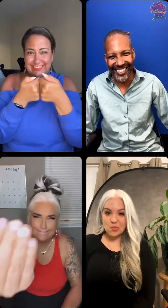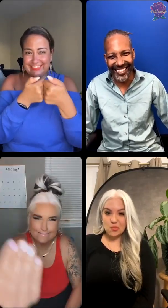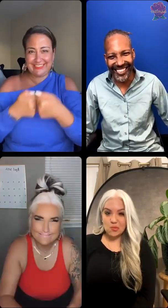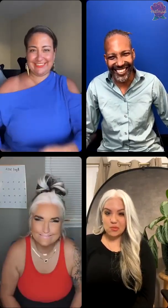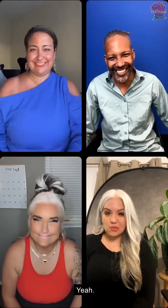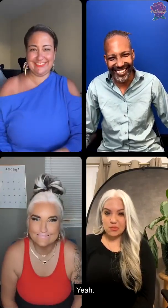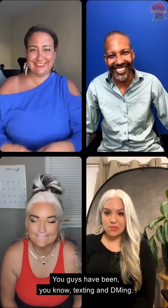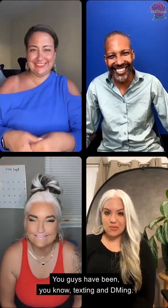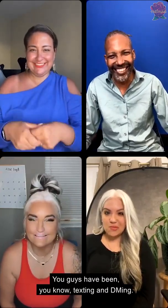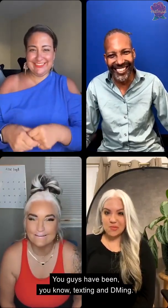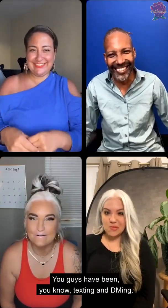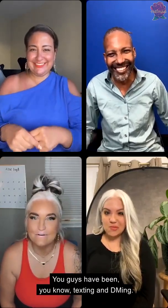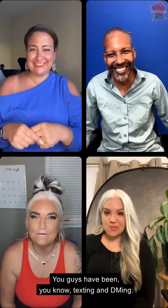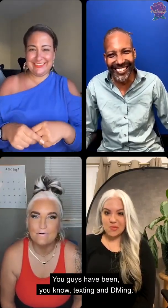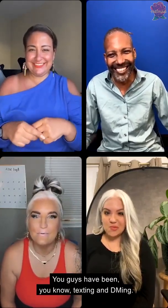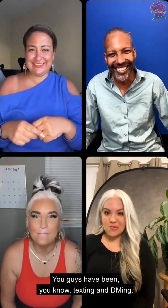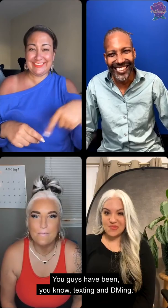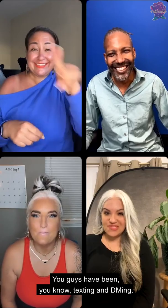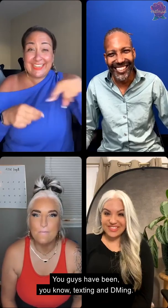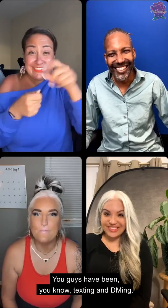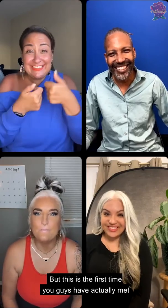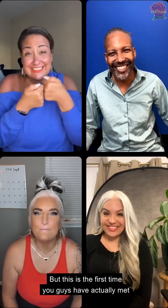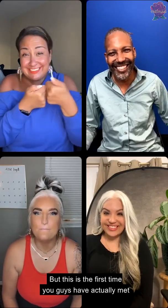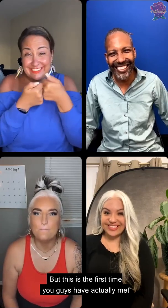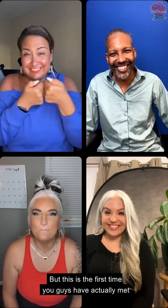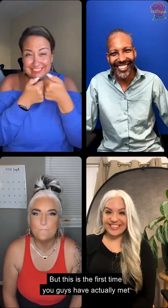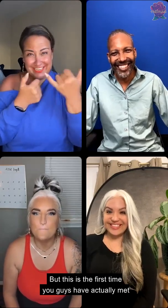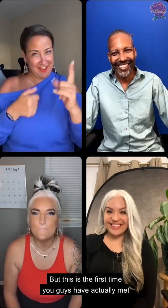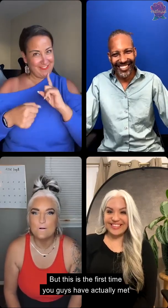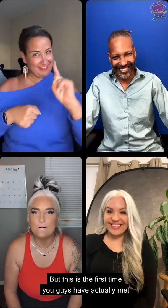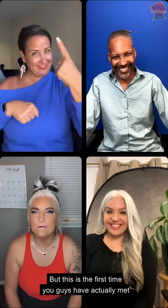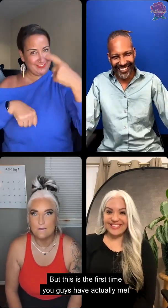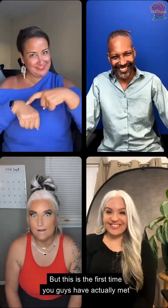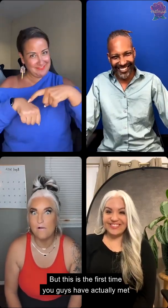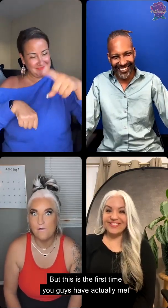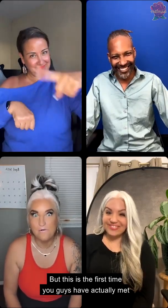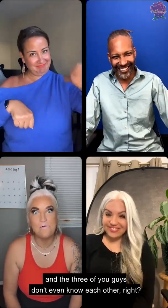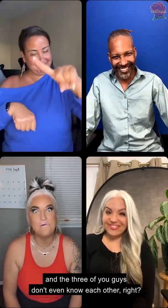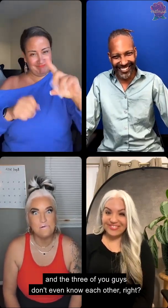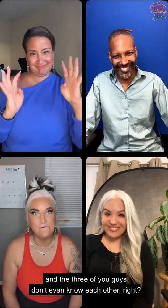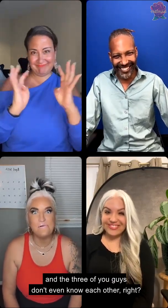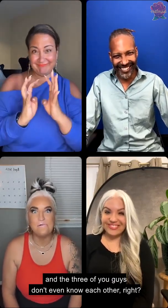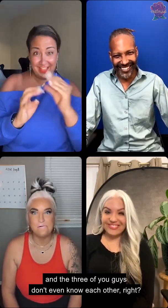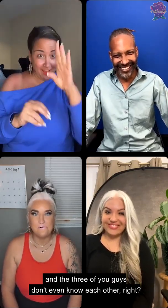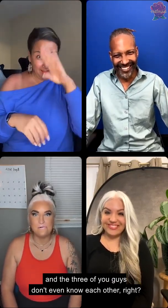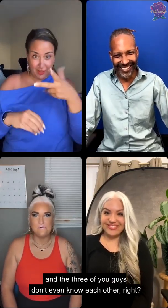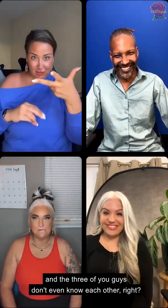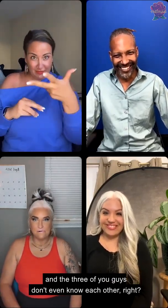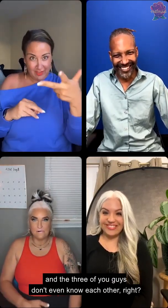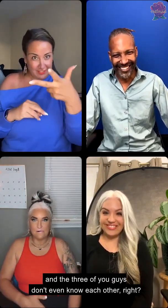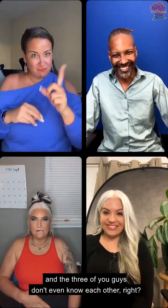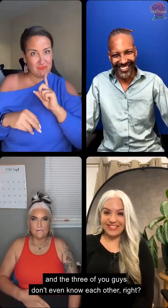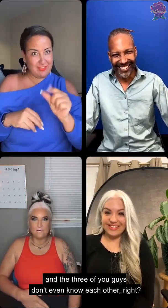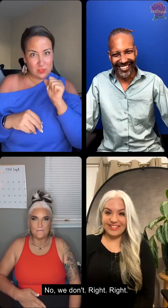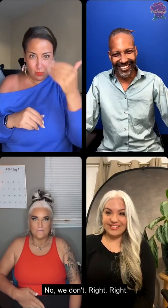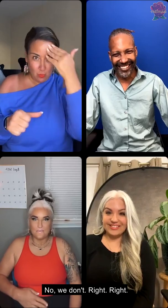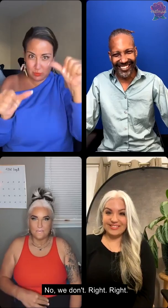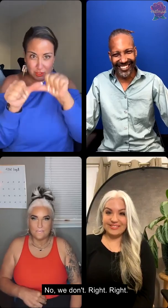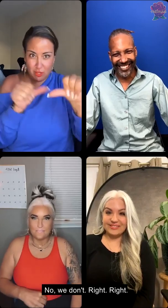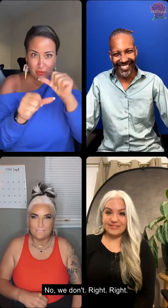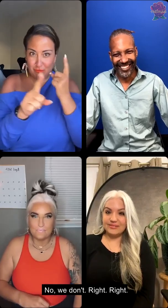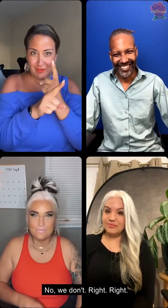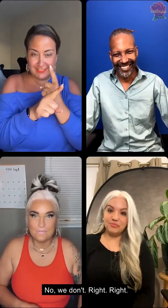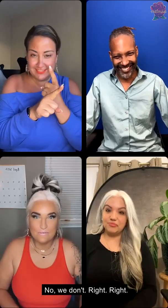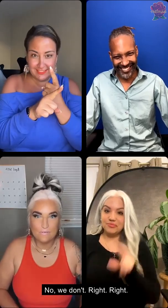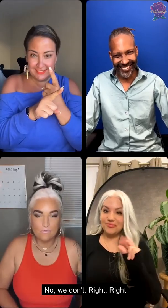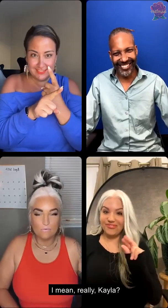Go ahead. Yeah, you guys have been, texting and DMing, but this is the first time you guys have actually met. And the three of you guys don't even know each other,